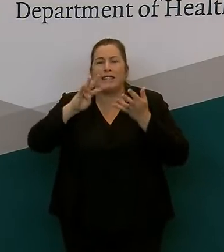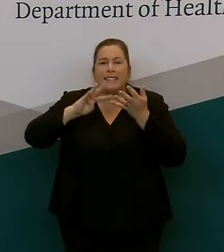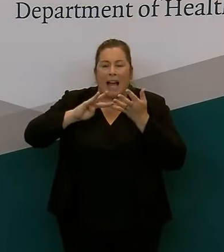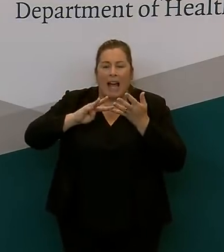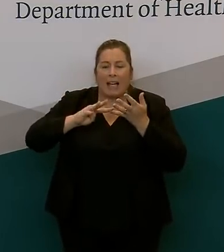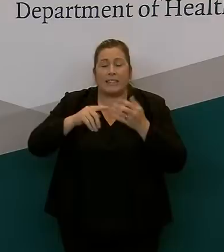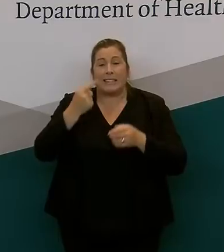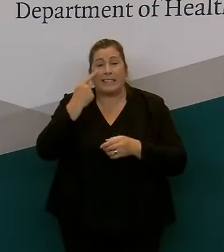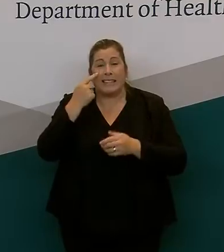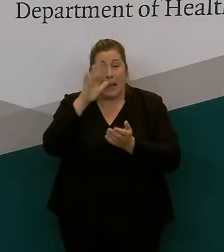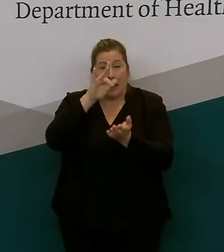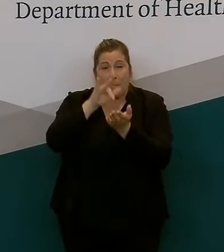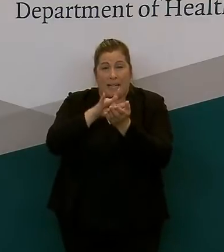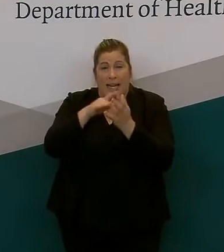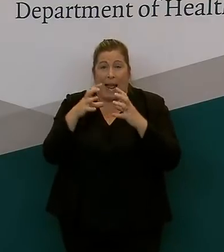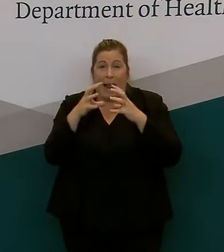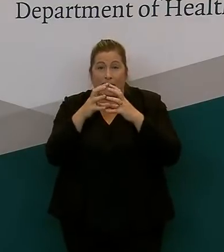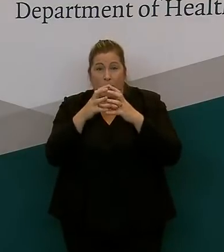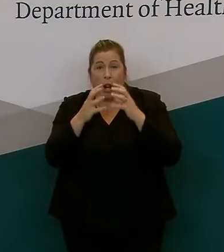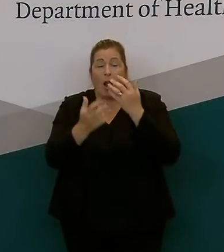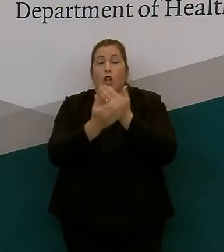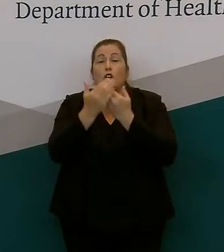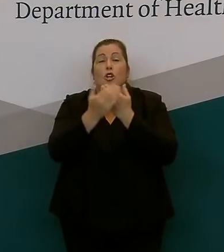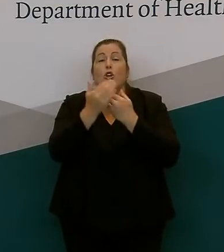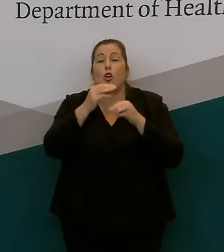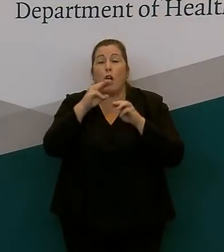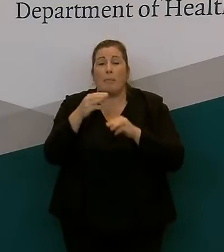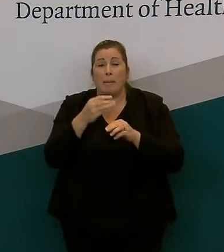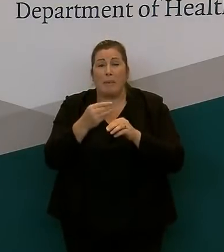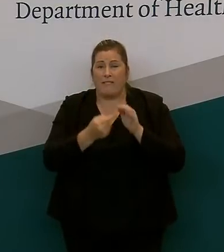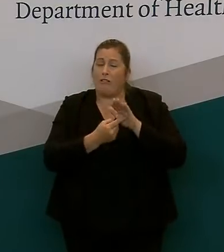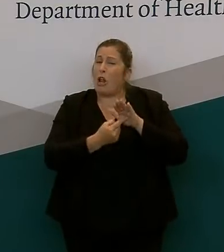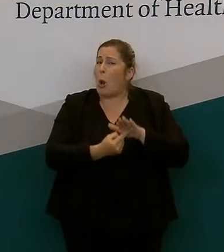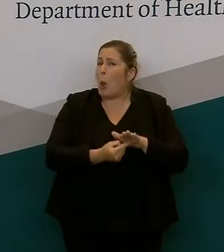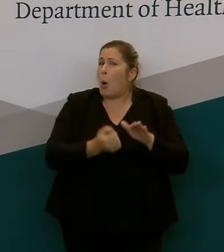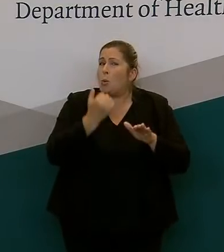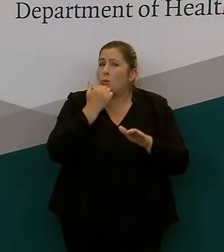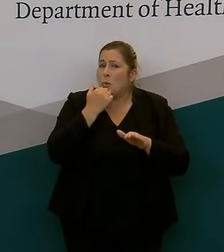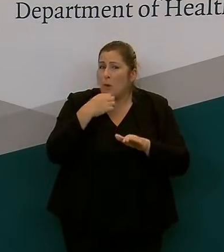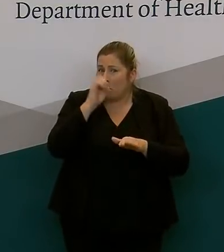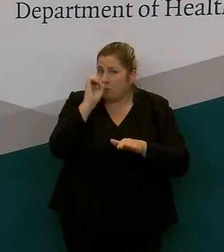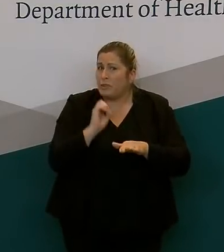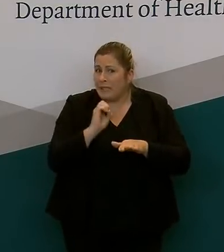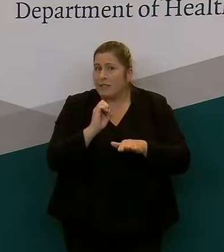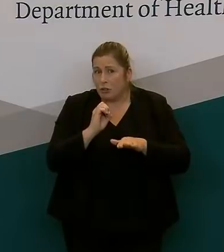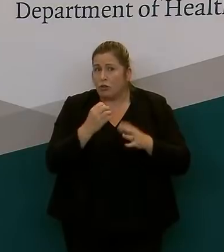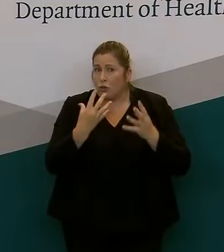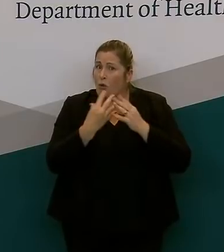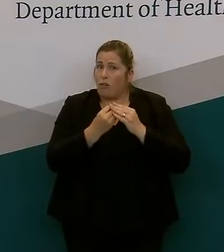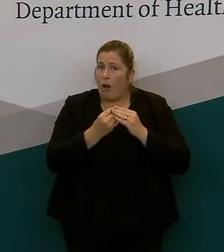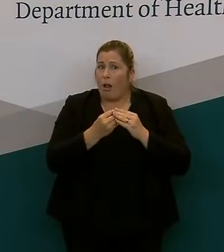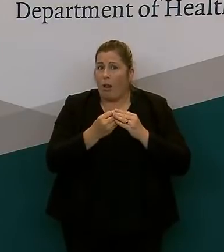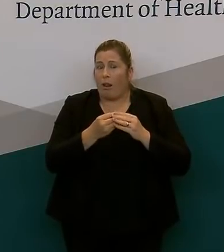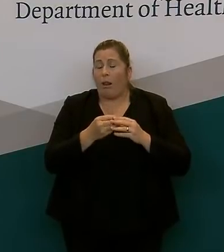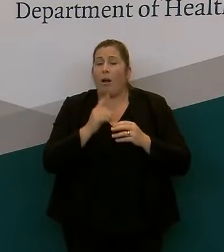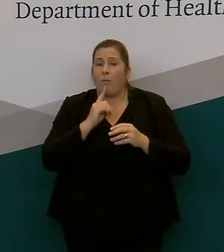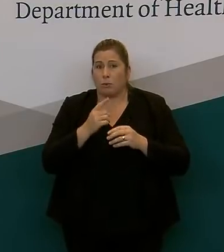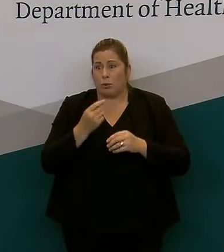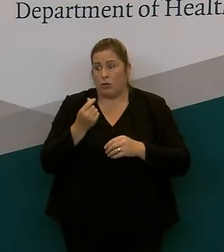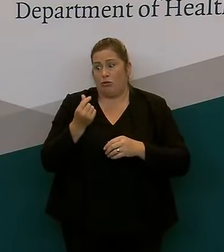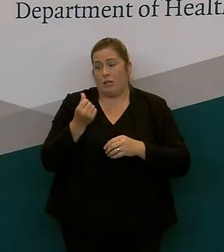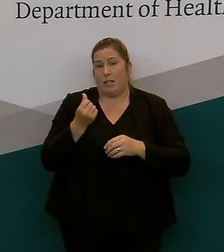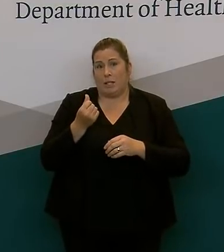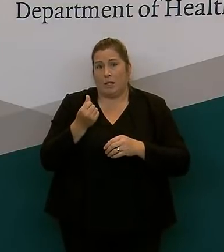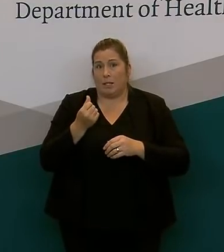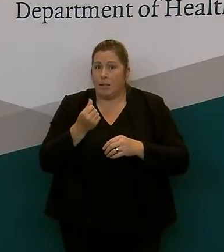in April, younger people accounted for a very small fraction of overall cases. In recent